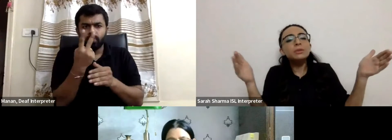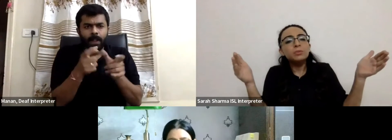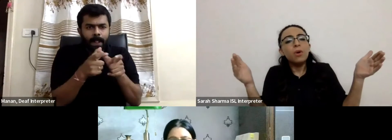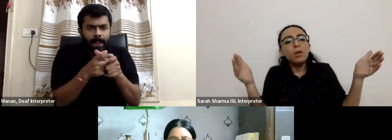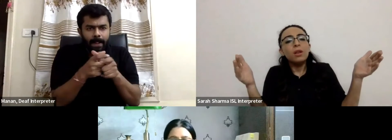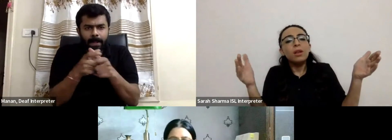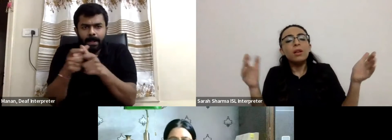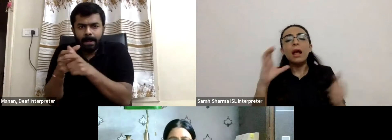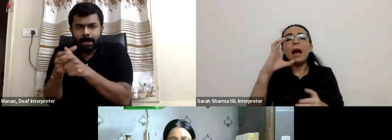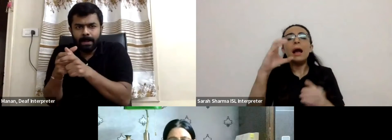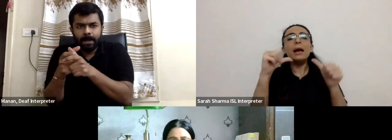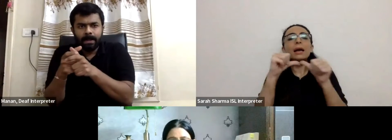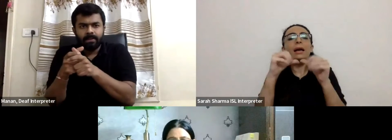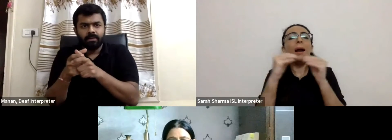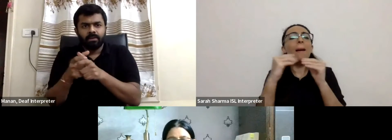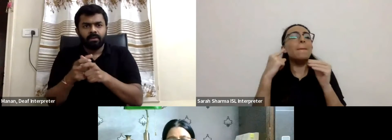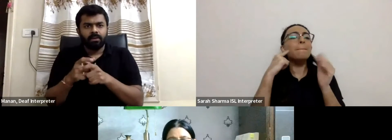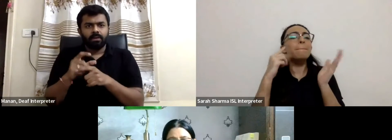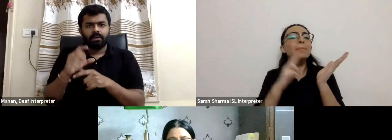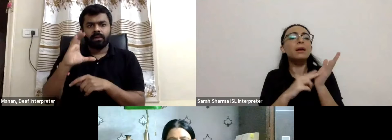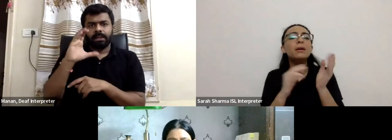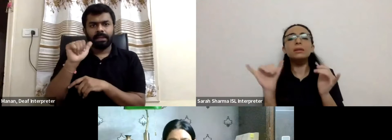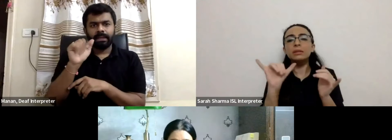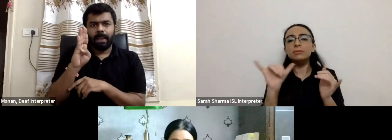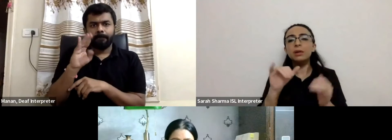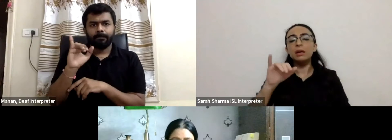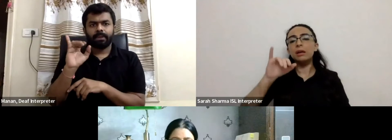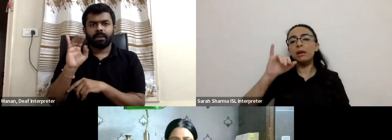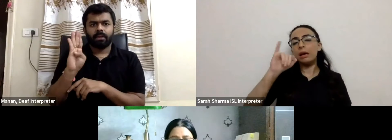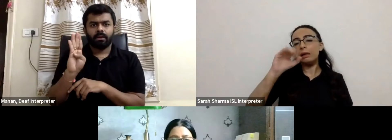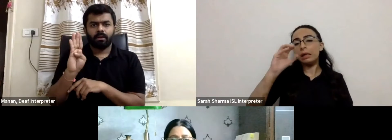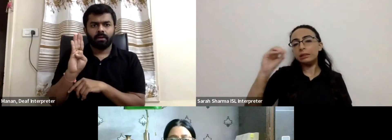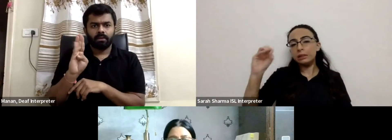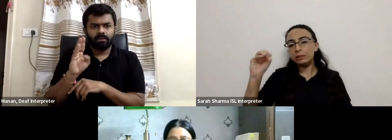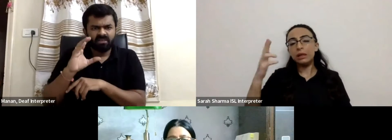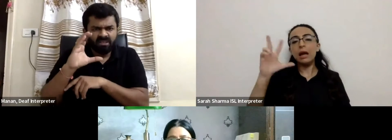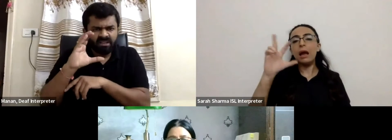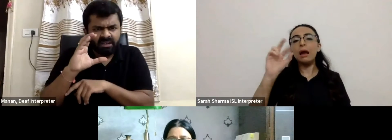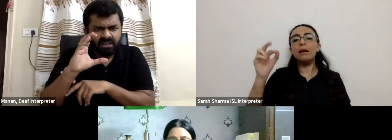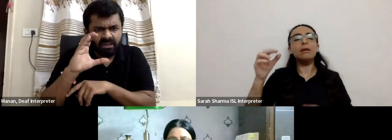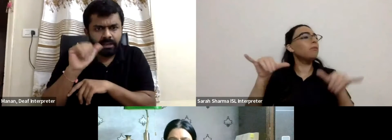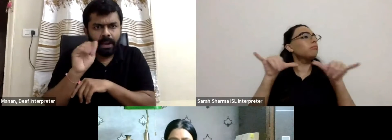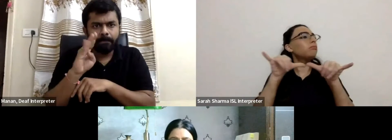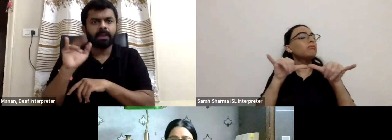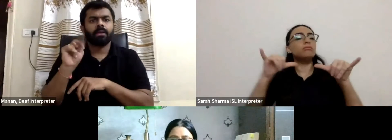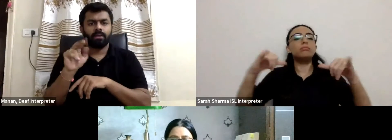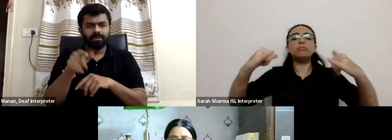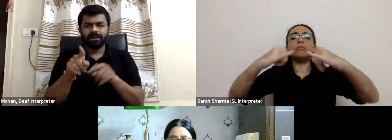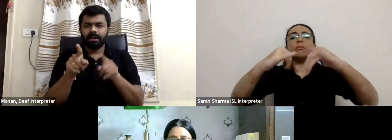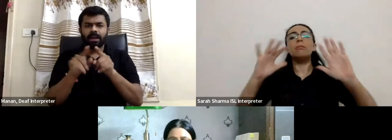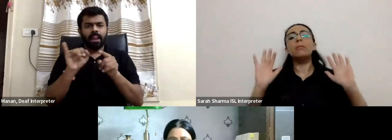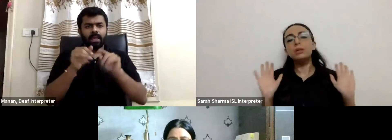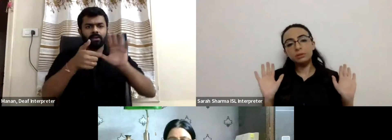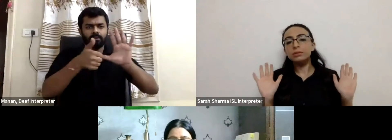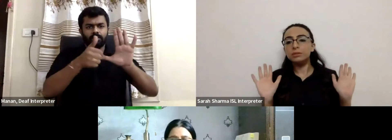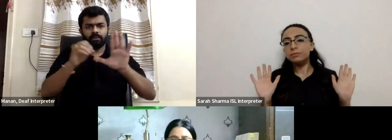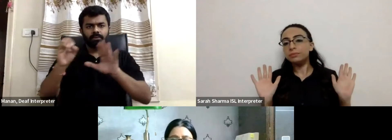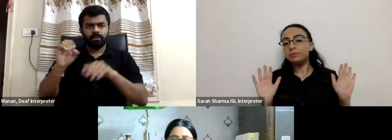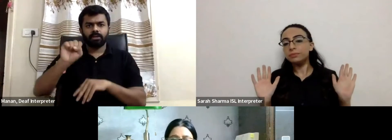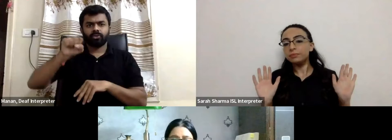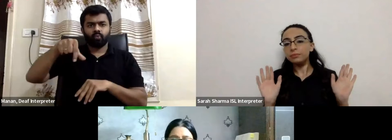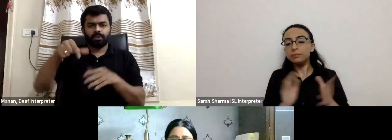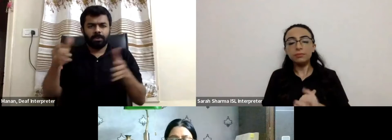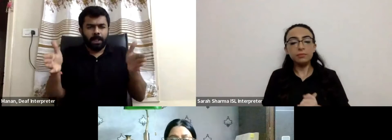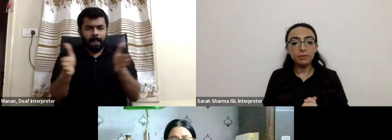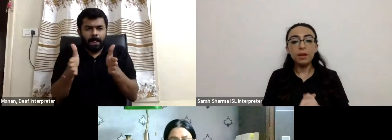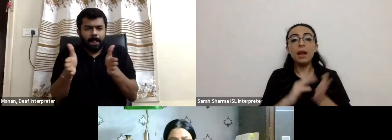cabin. It occupies a space of 650 to 800 square feet. One MBBS doctor who's registered with State